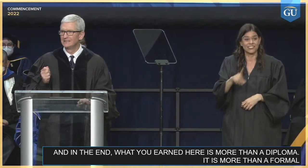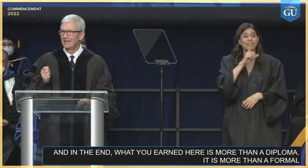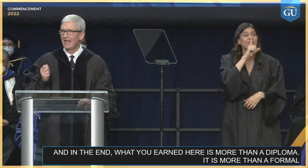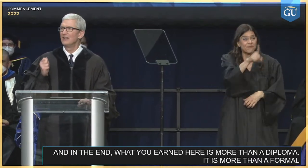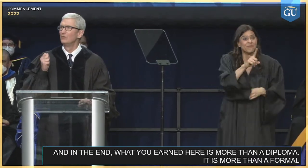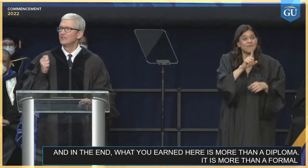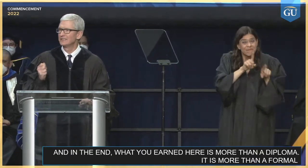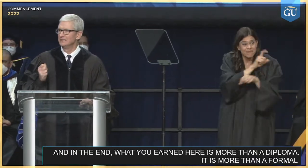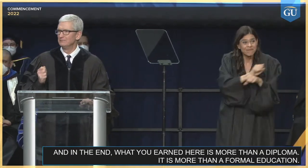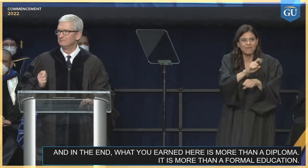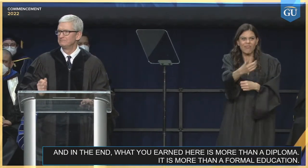and wisdom.